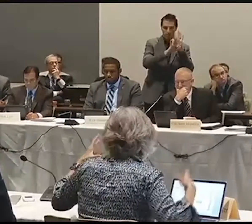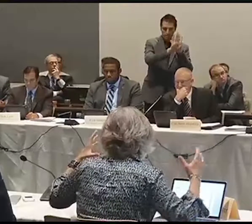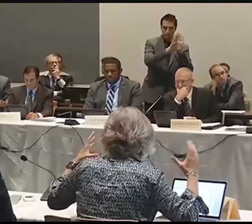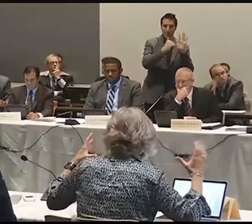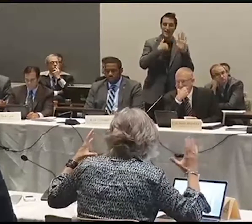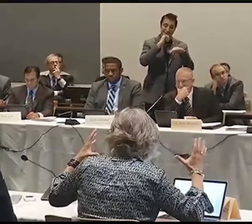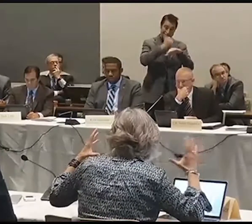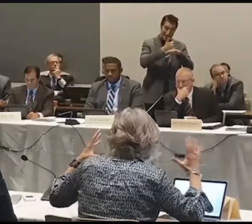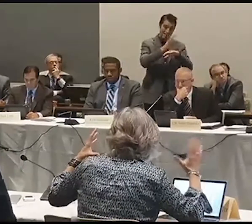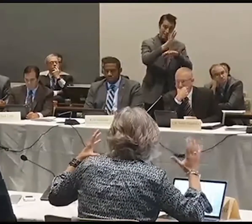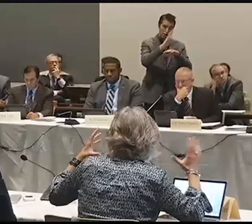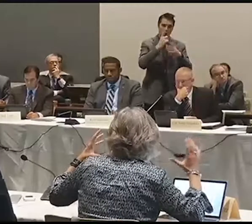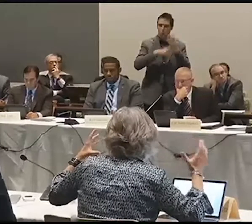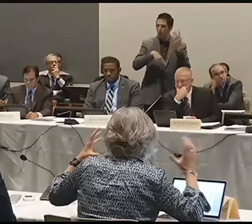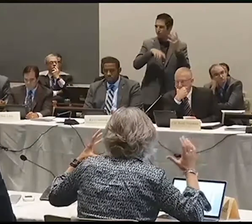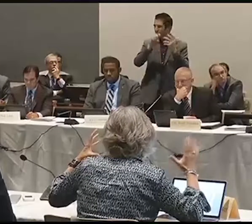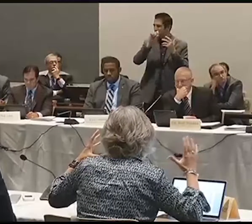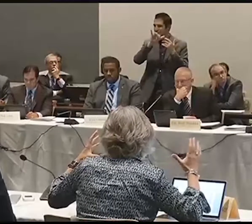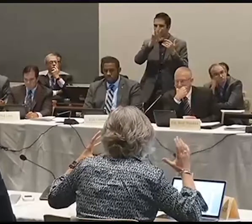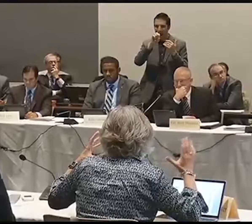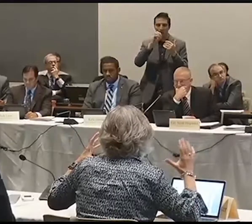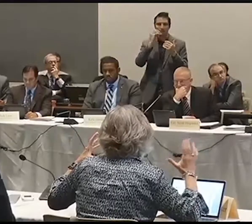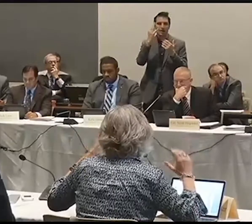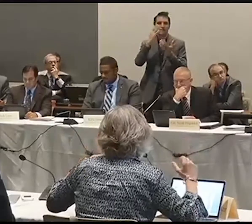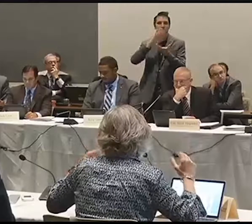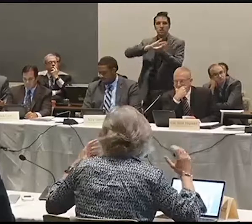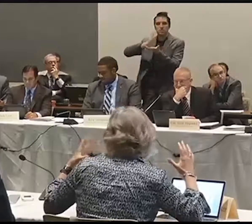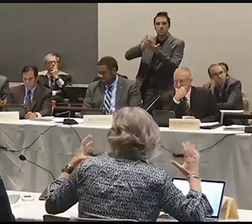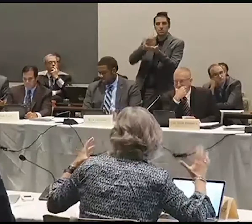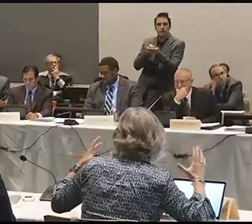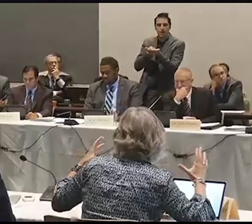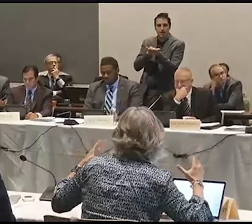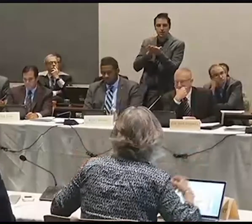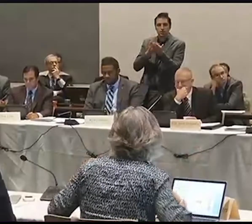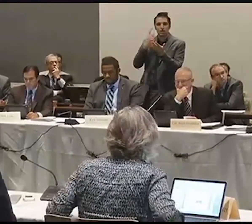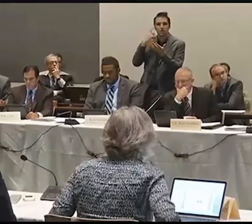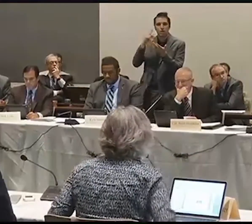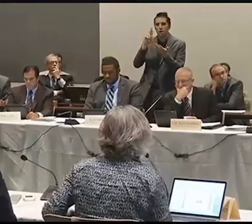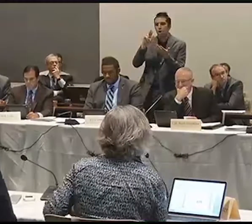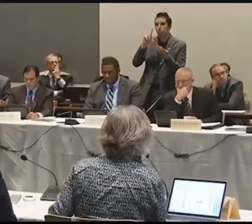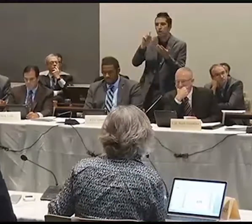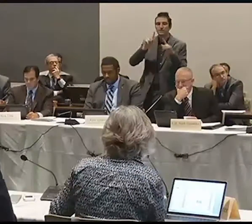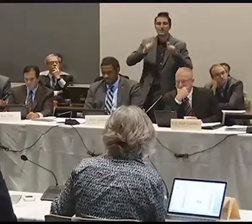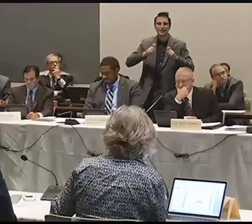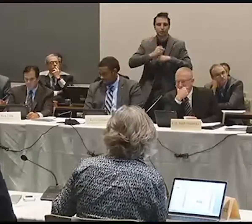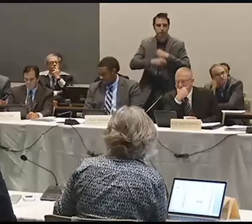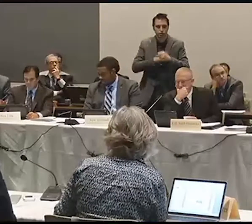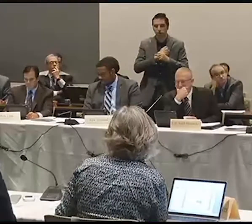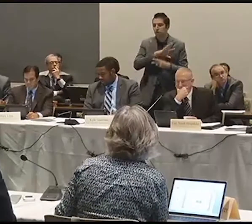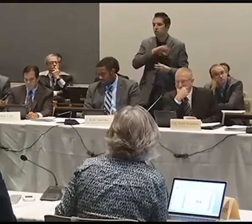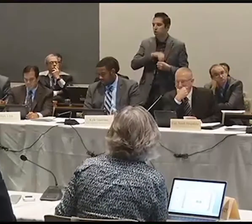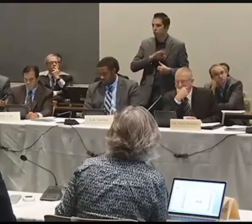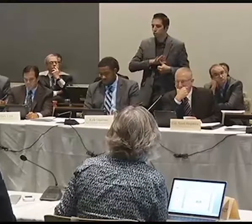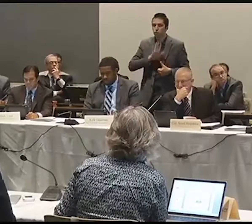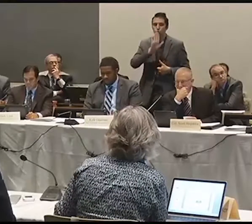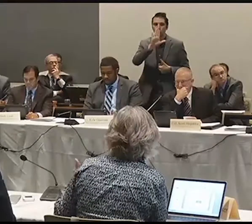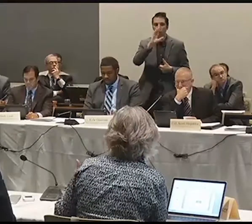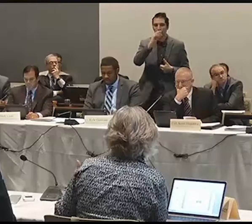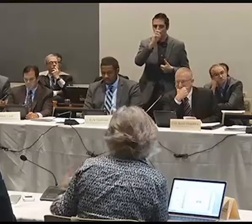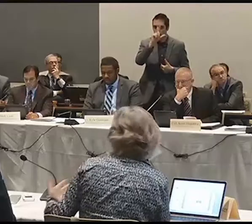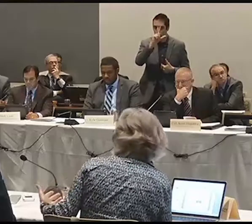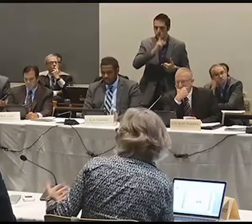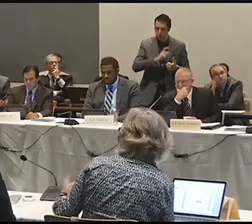revenue requirements. What's the size of the pie, the budget going forward for what we call a rate test year? That's going to include your capital